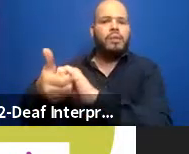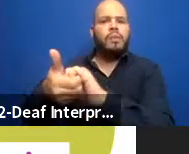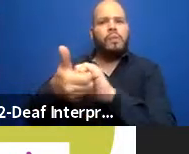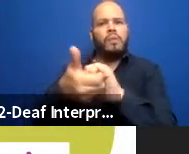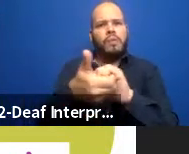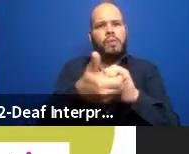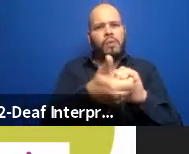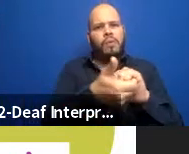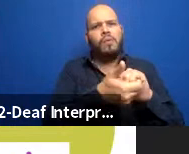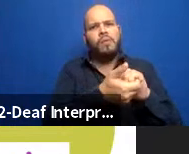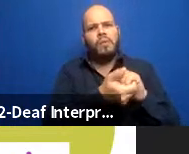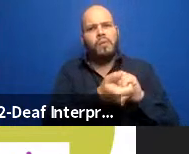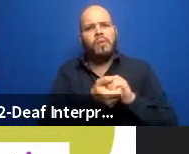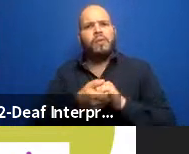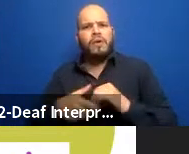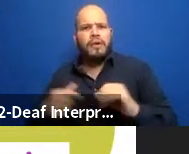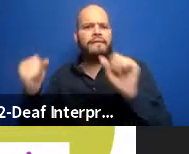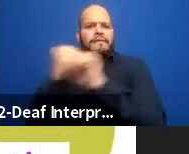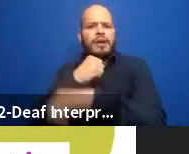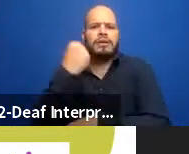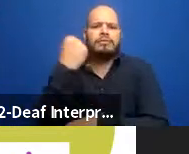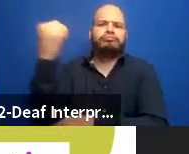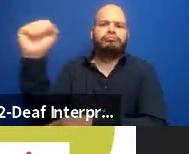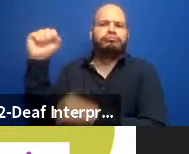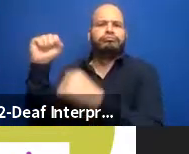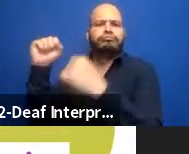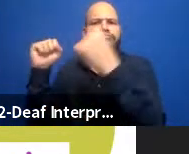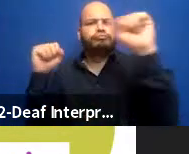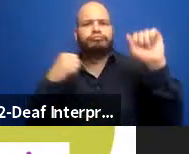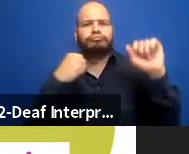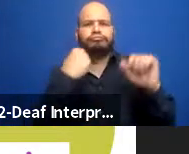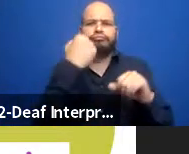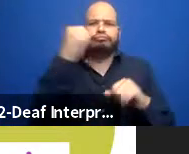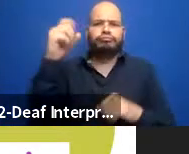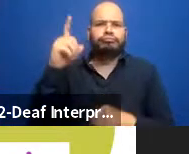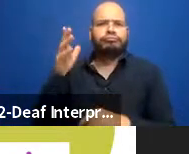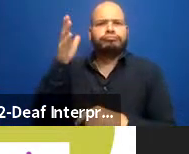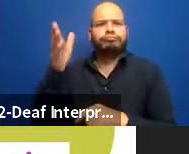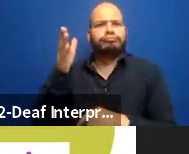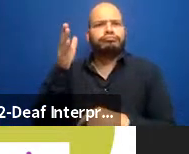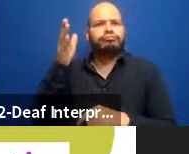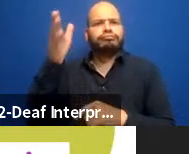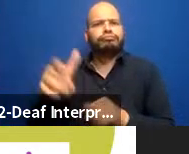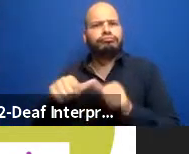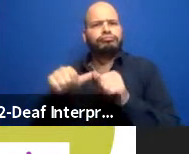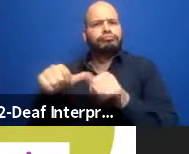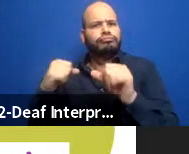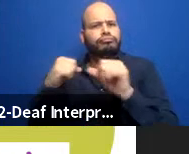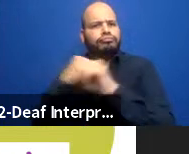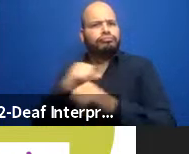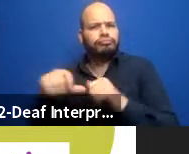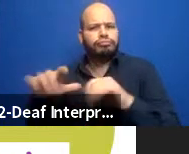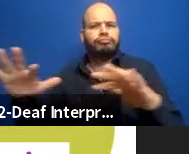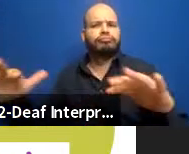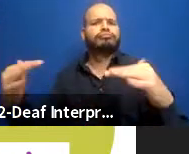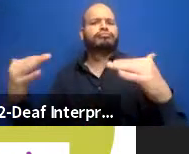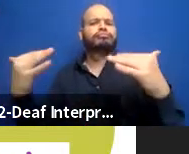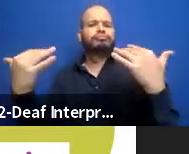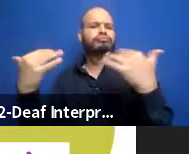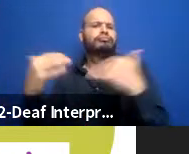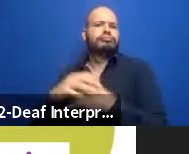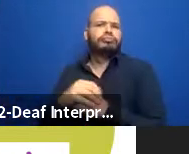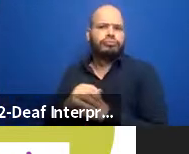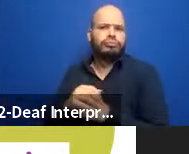not just for the wealthy. They look at us with greed-filled eyes, afraid of our strength. The